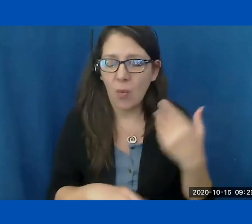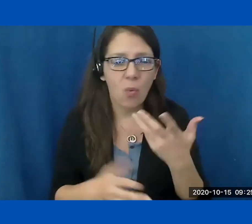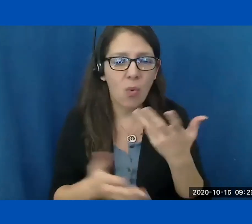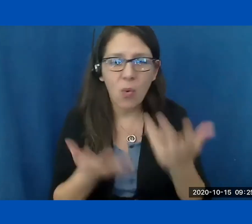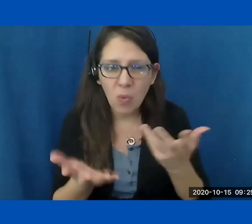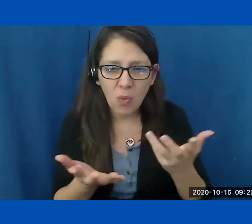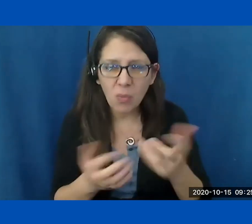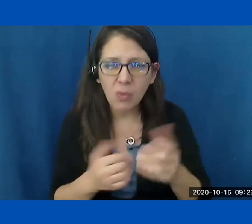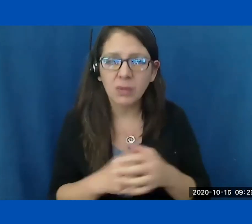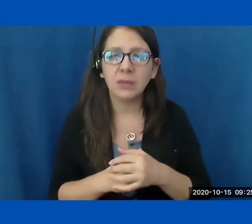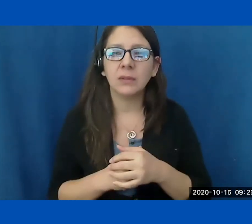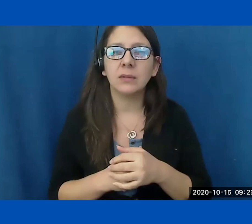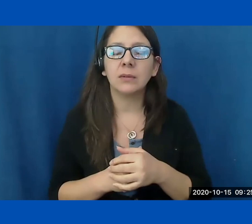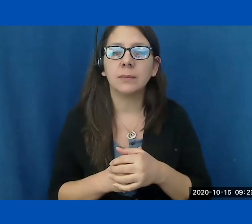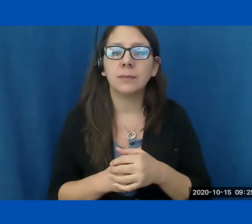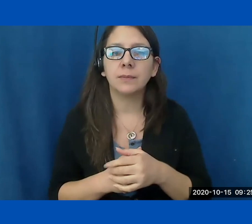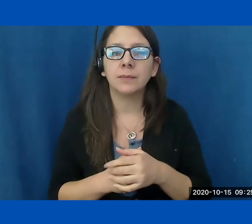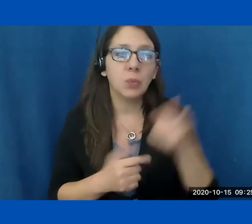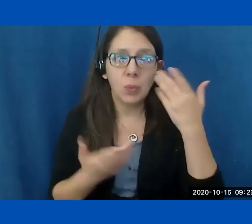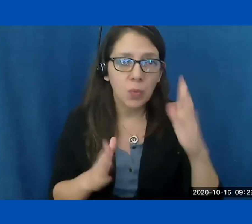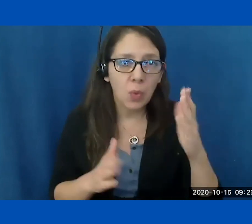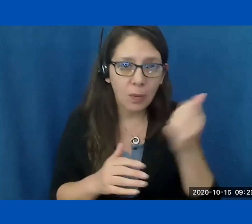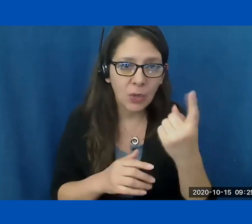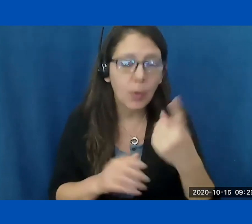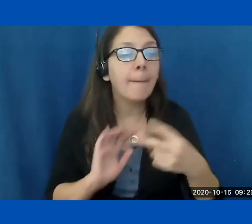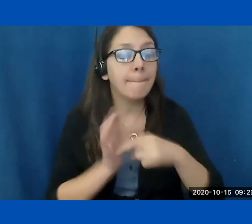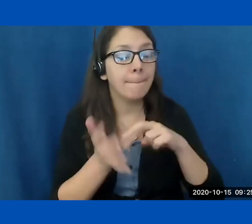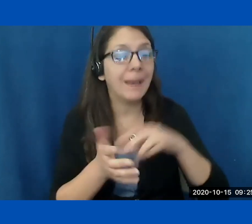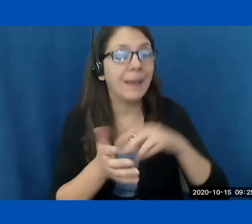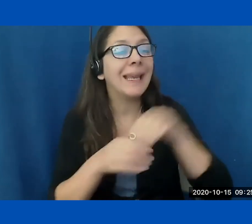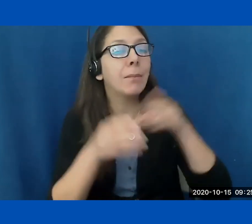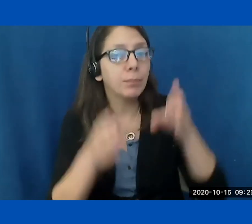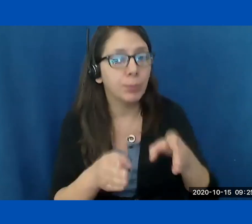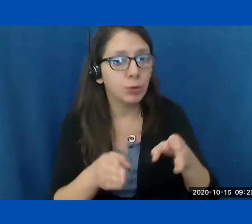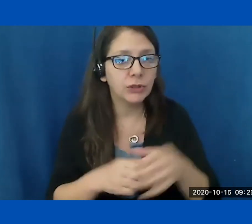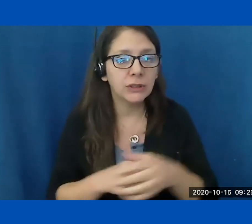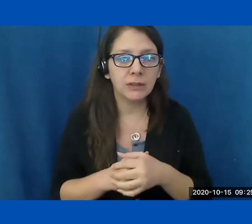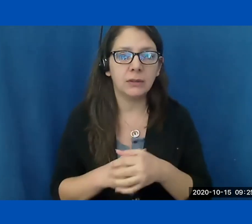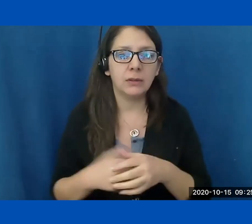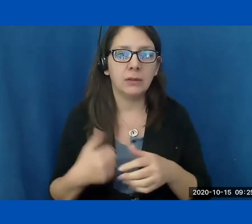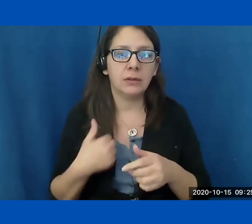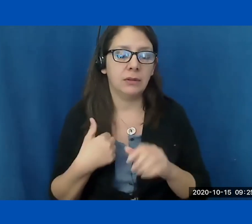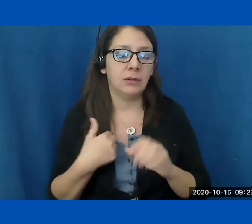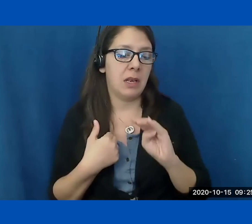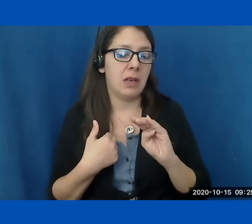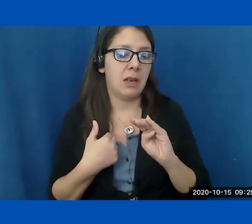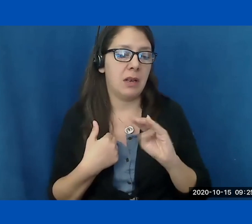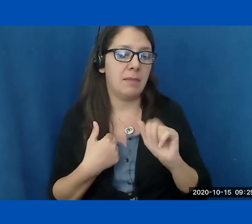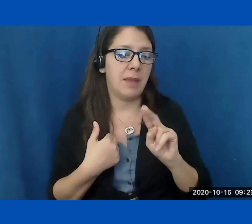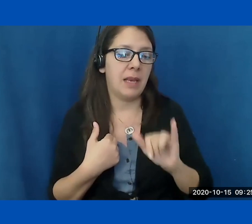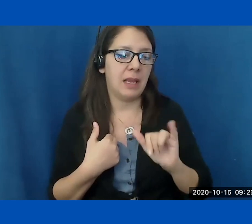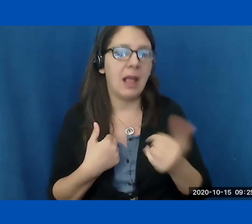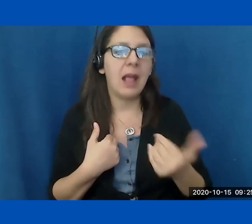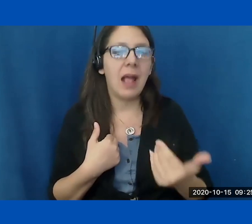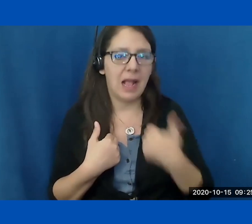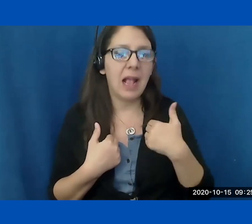Oh. Good question. I'll go last because I've got a certain answer